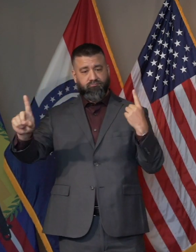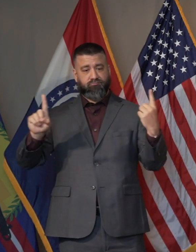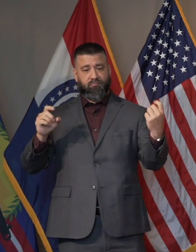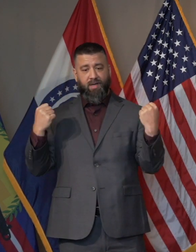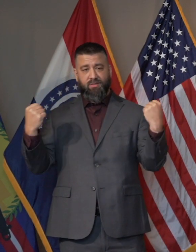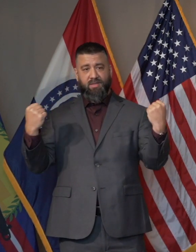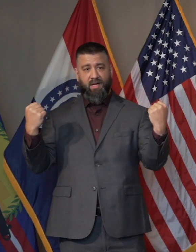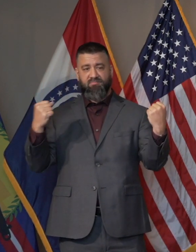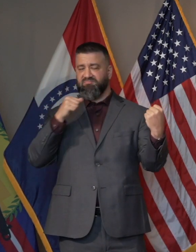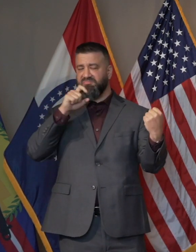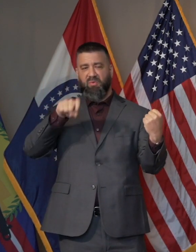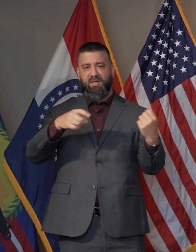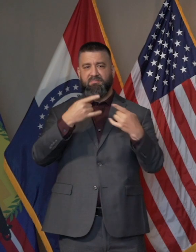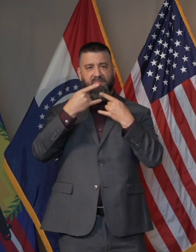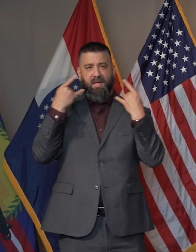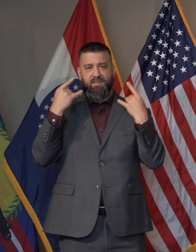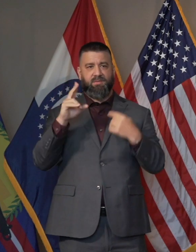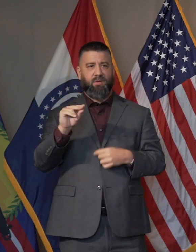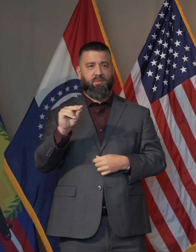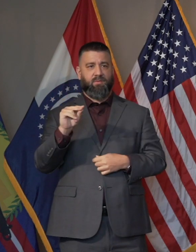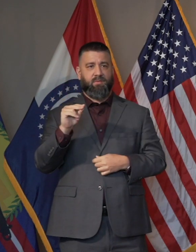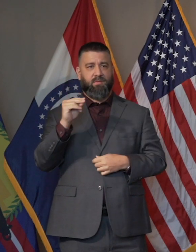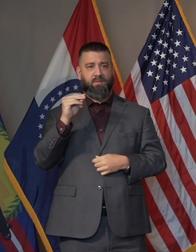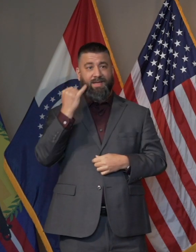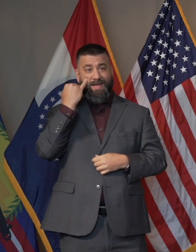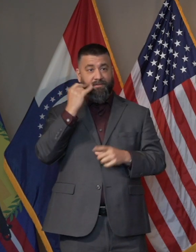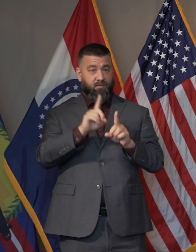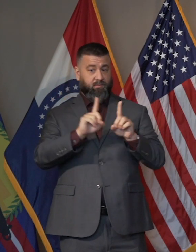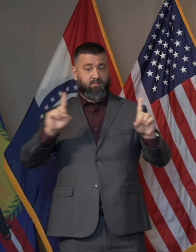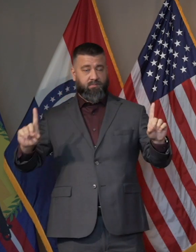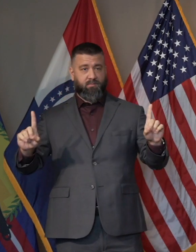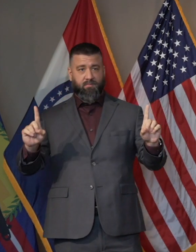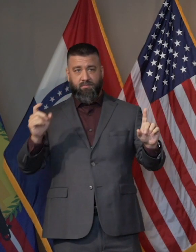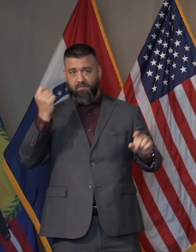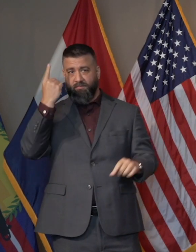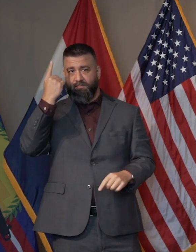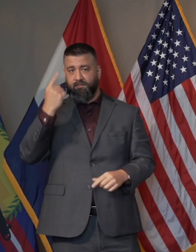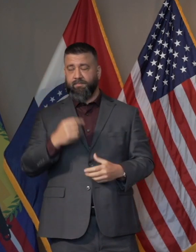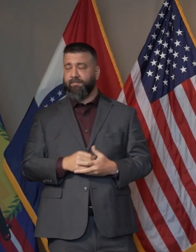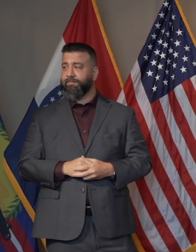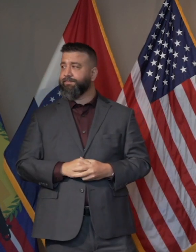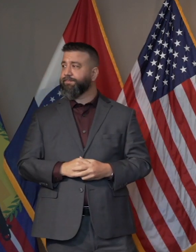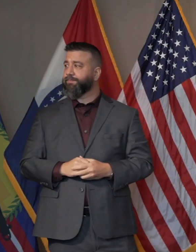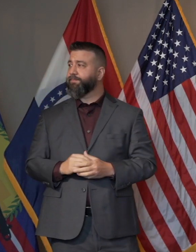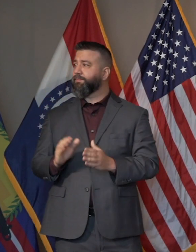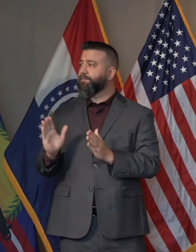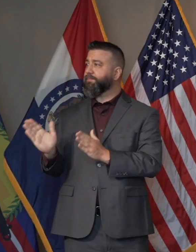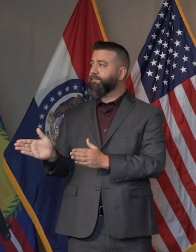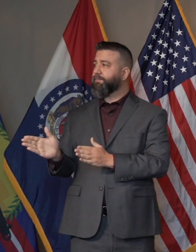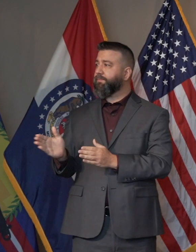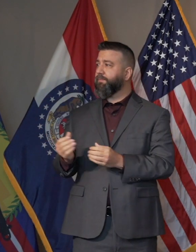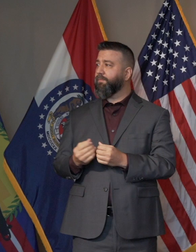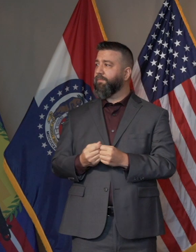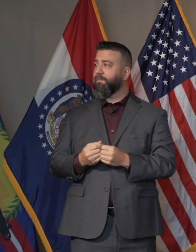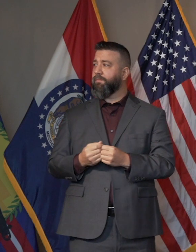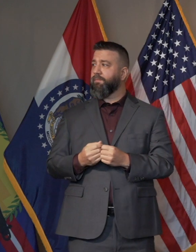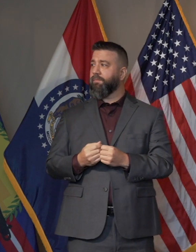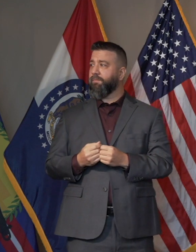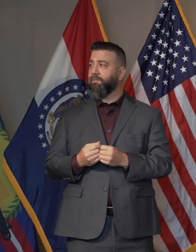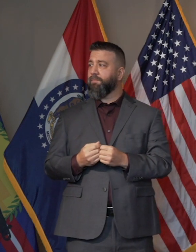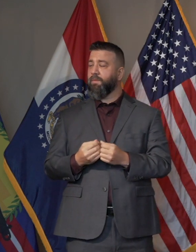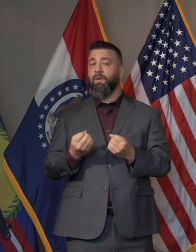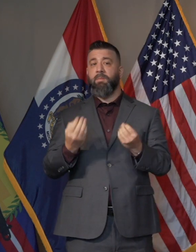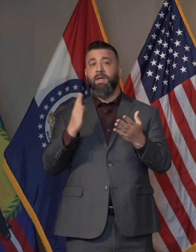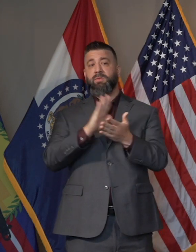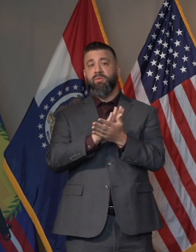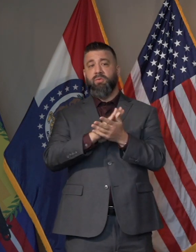exercising, then you don't need a mask if you're socially distant. Dr. Page, a lot of schools have gone back to virtual learning. Some are